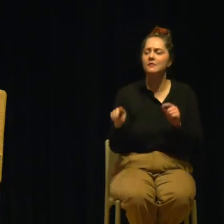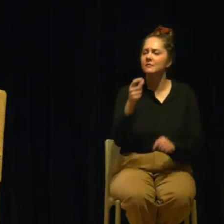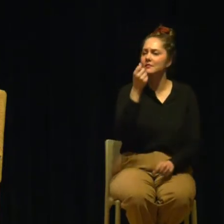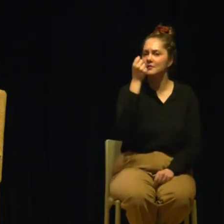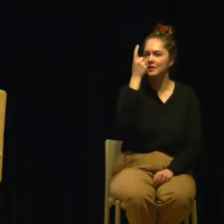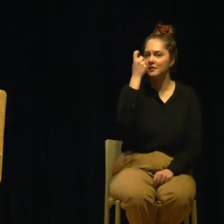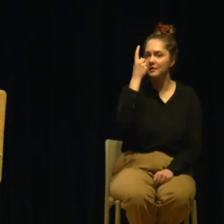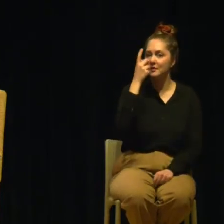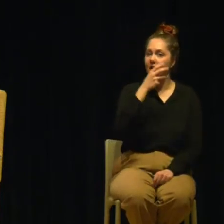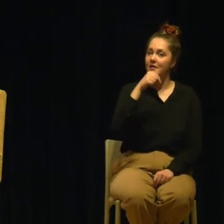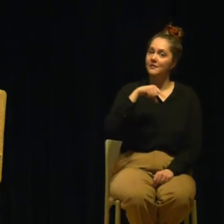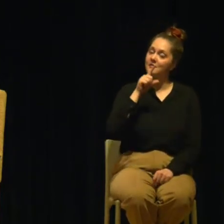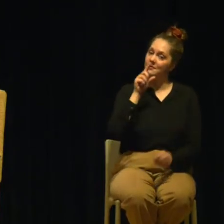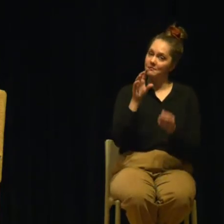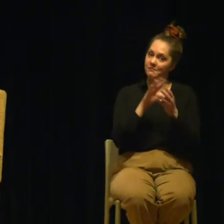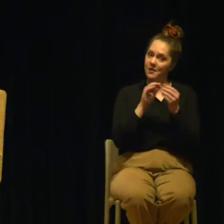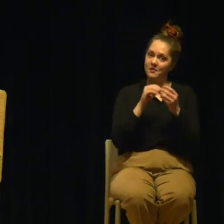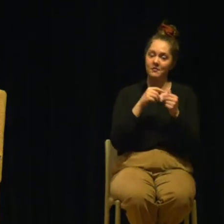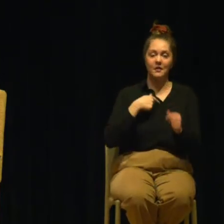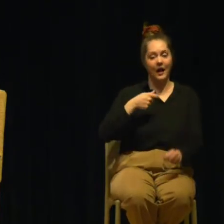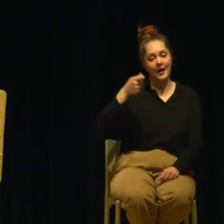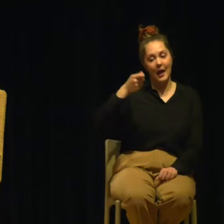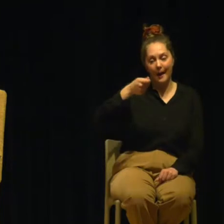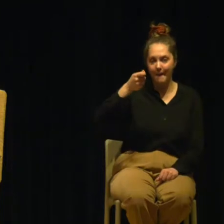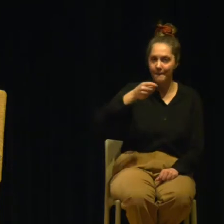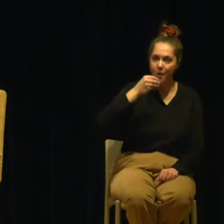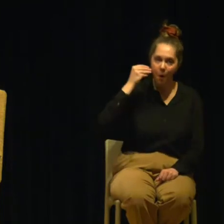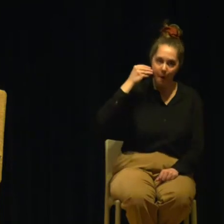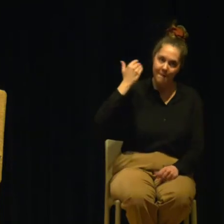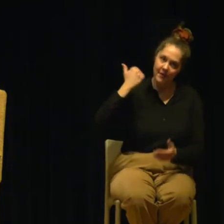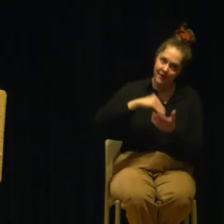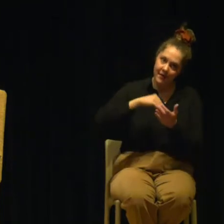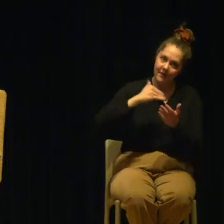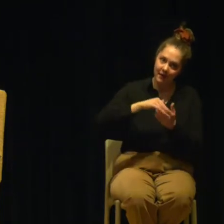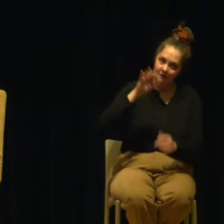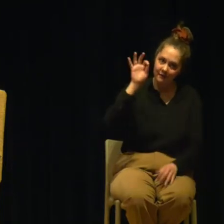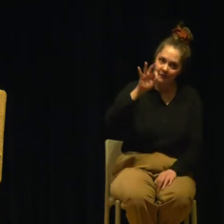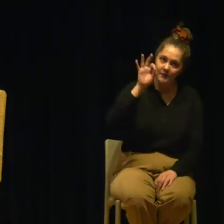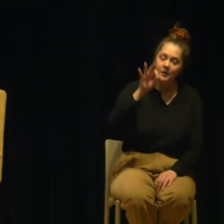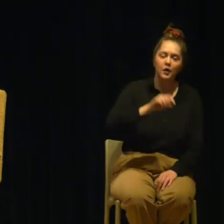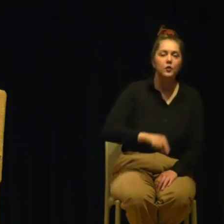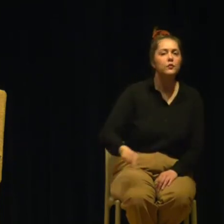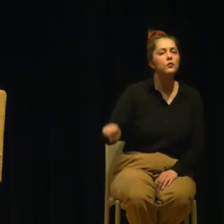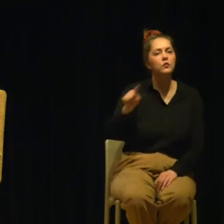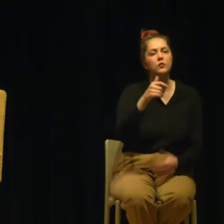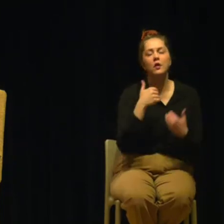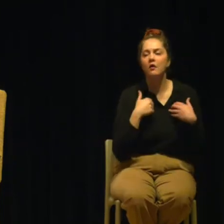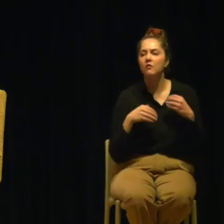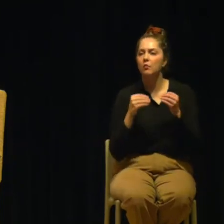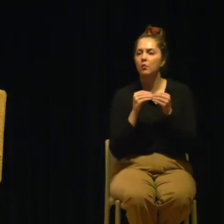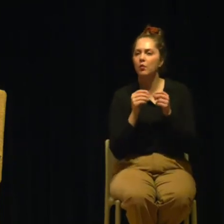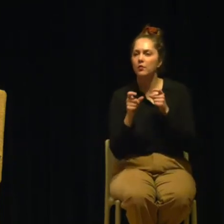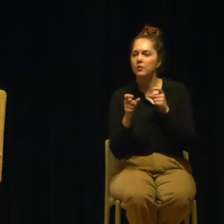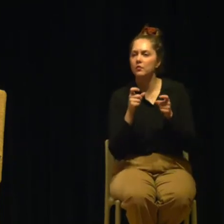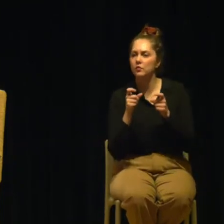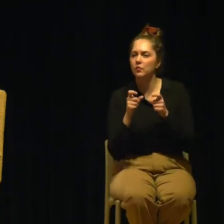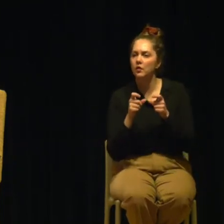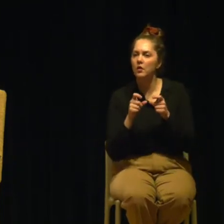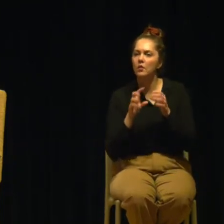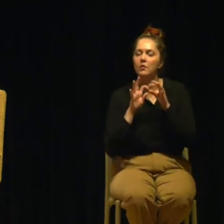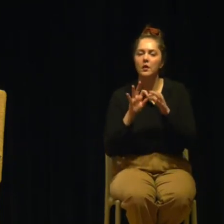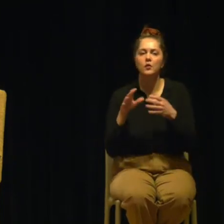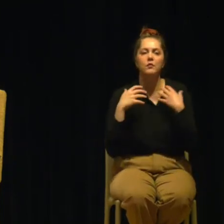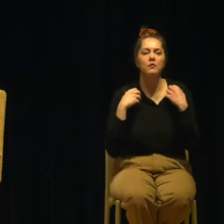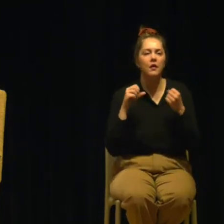understand, and this is a message that I hammer home again and again and again, that you have more control over your